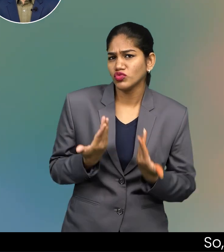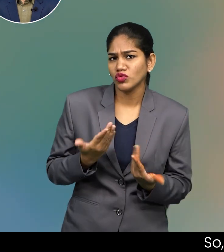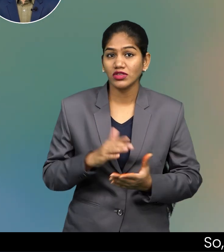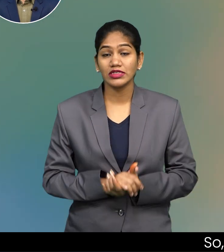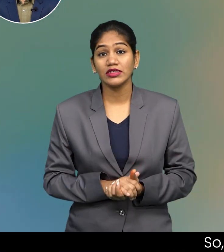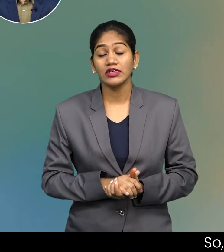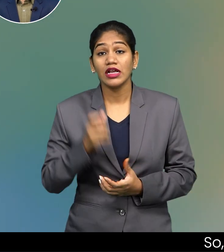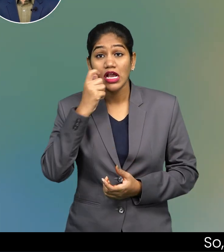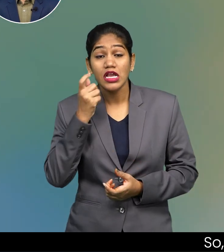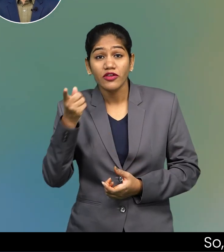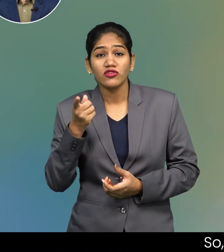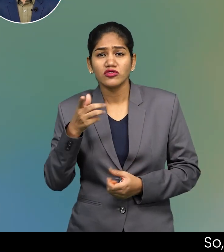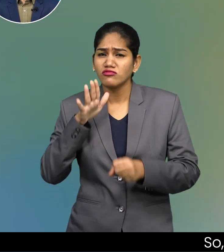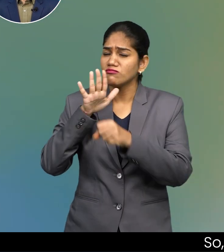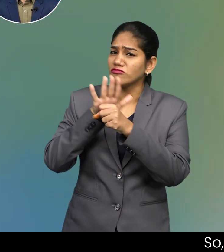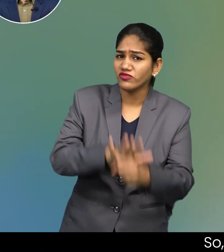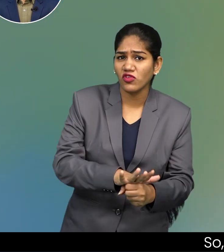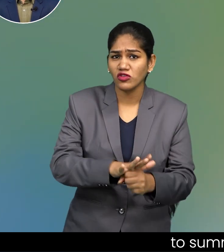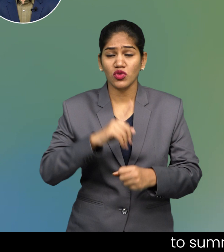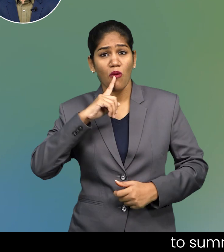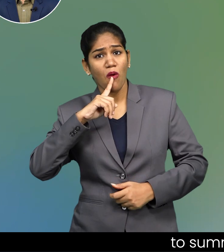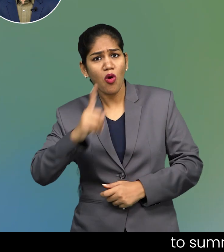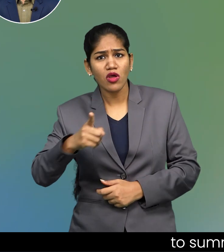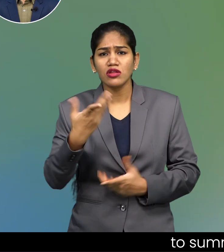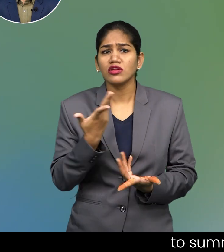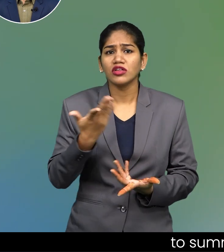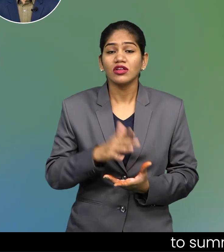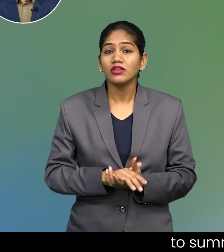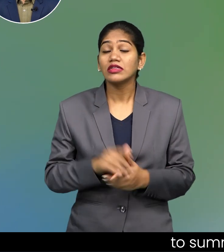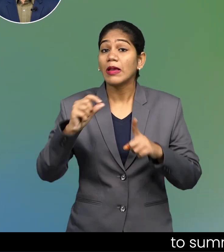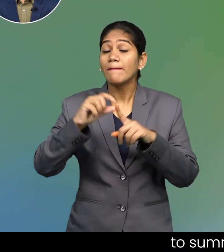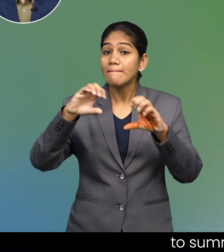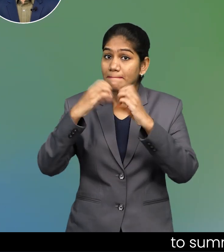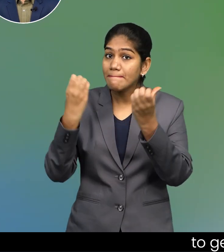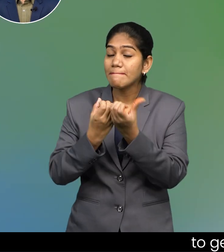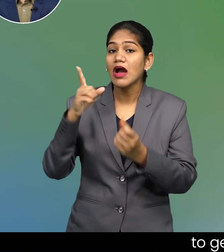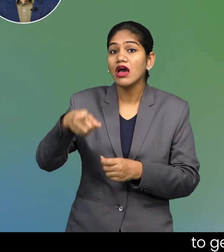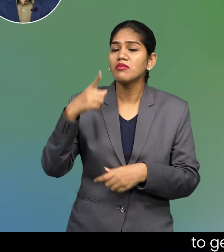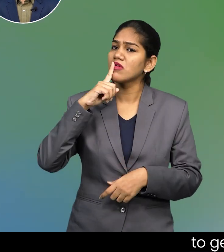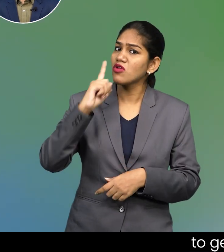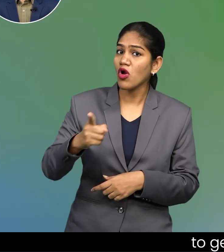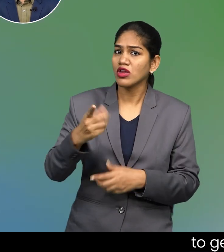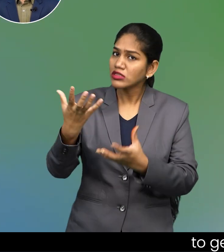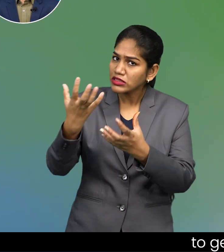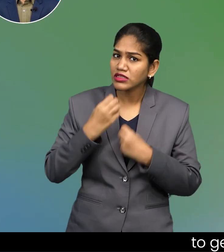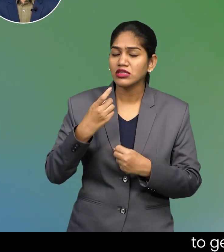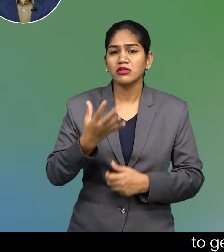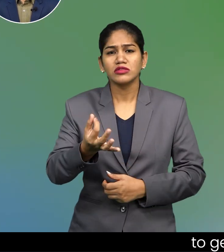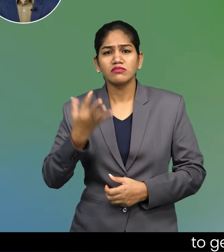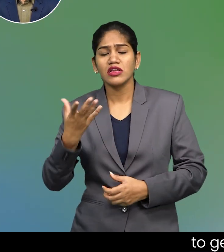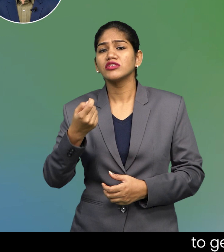So, he was forced to summon the parliament to get special